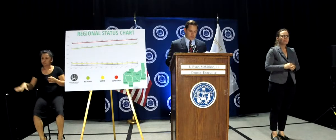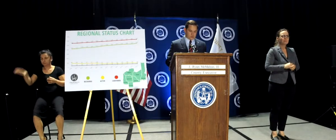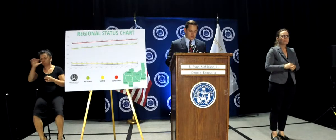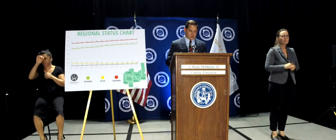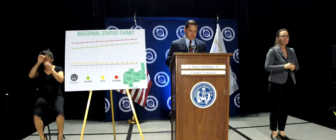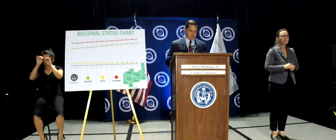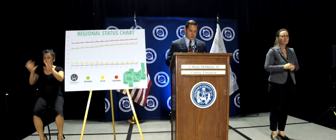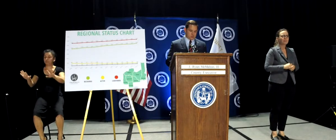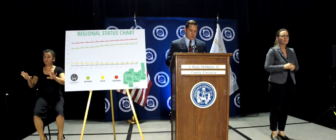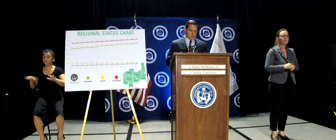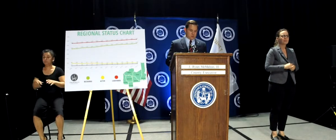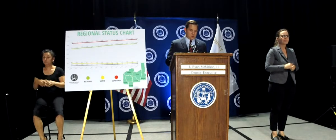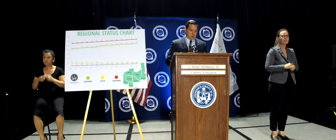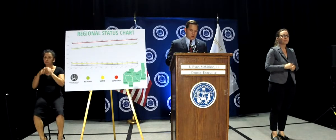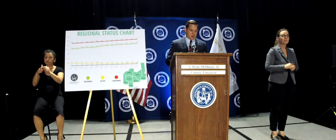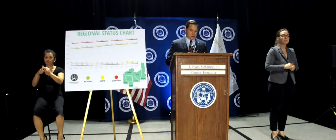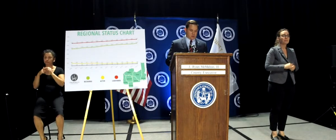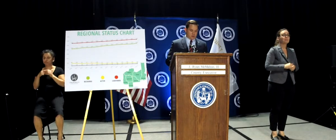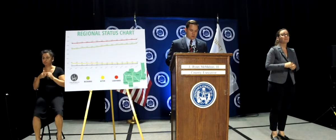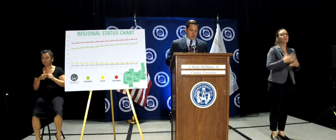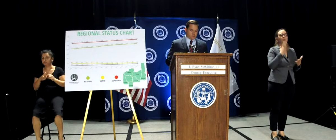take some questions.